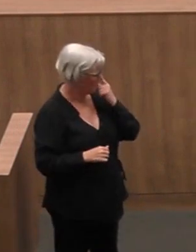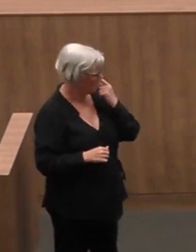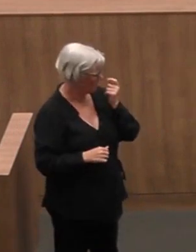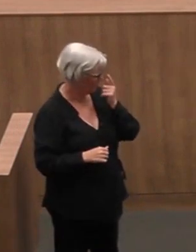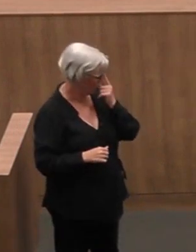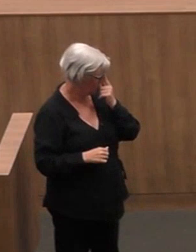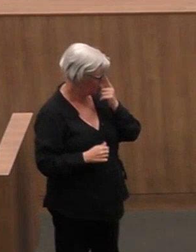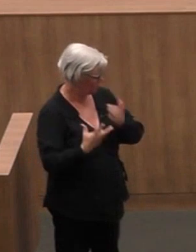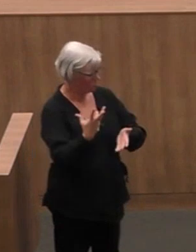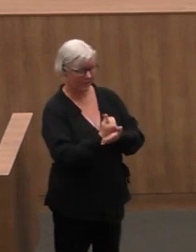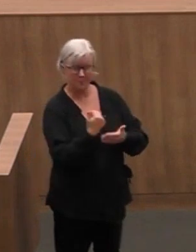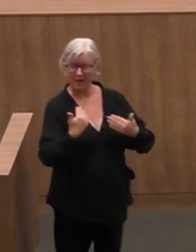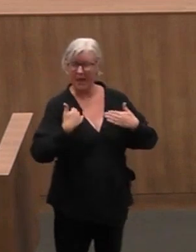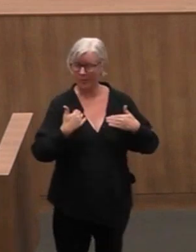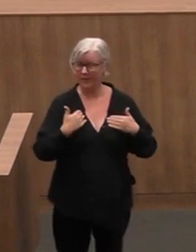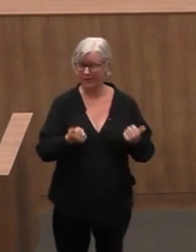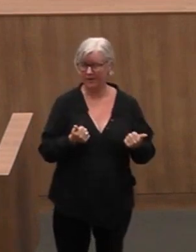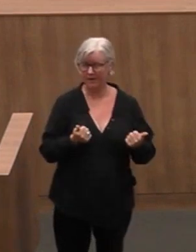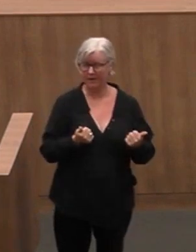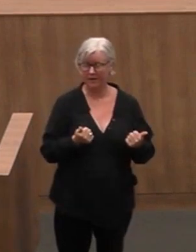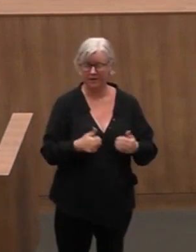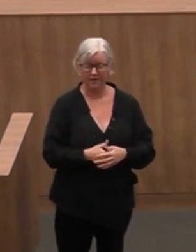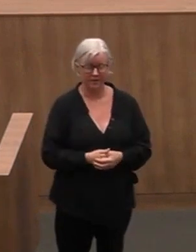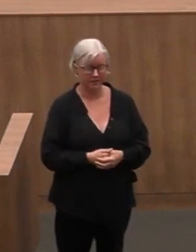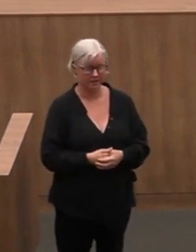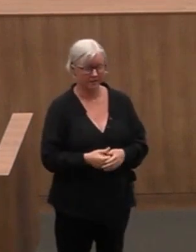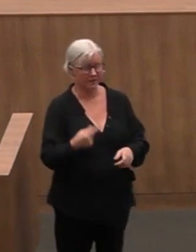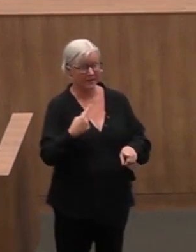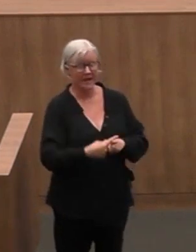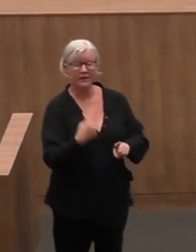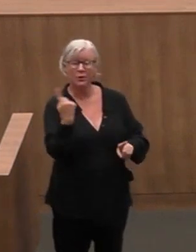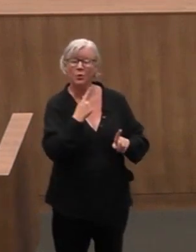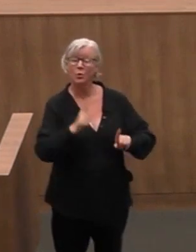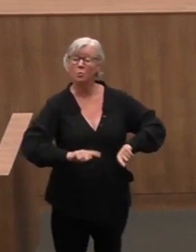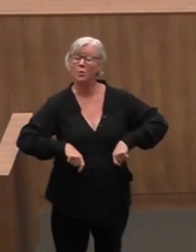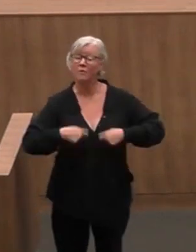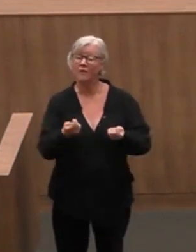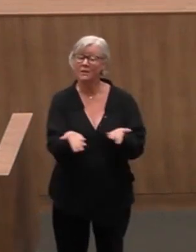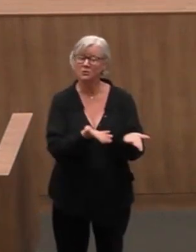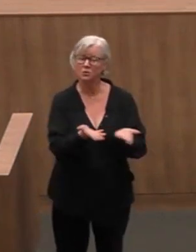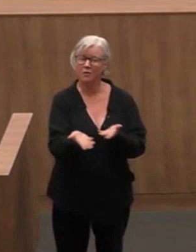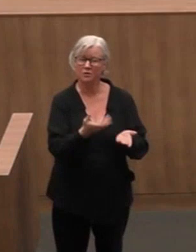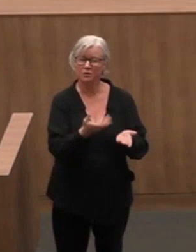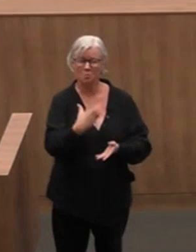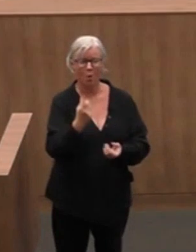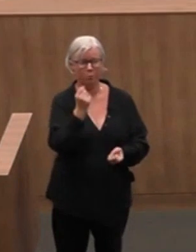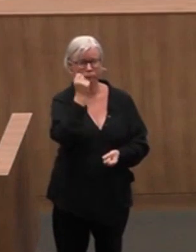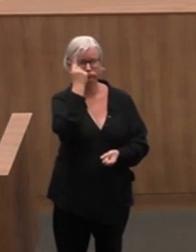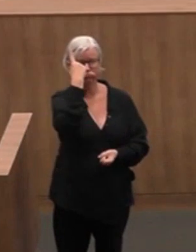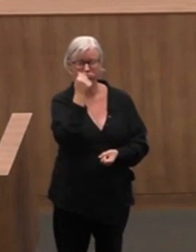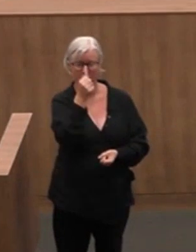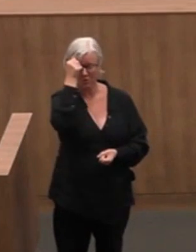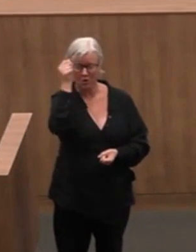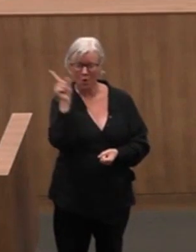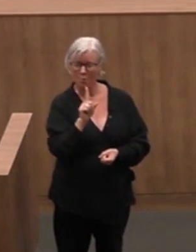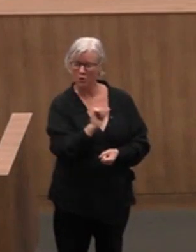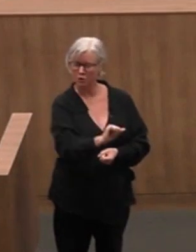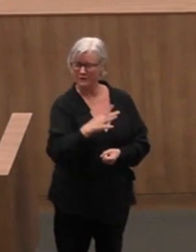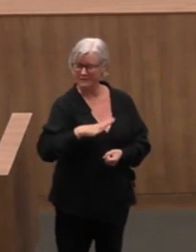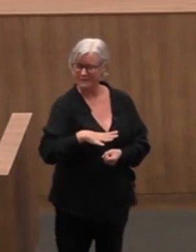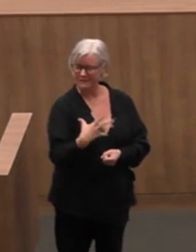maintaining your health. And then the other one is mainly the provider is much more switched on now to the care needs that